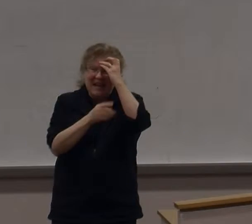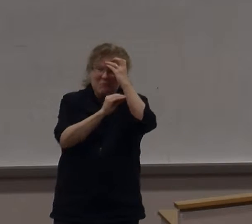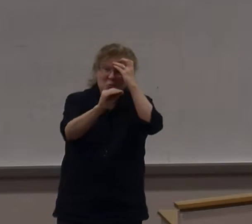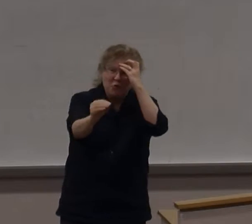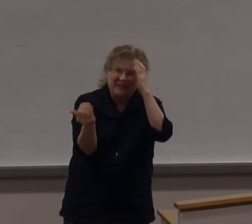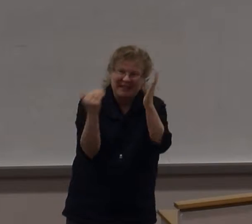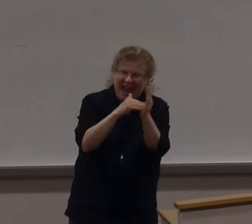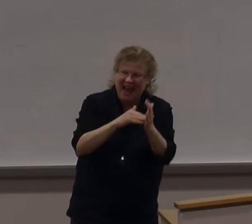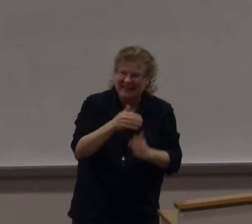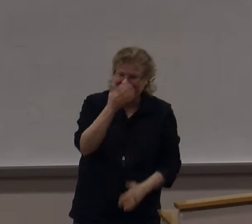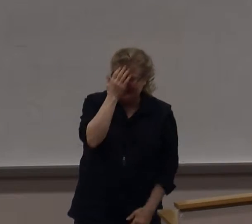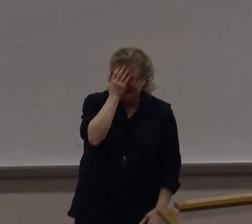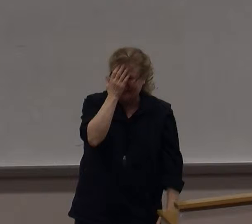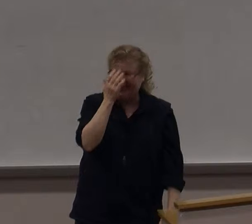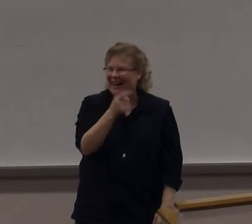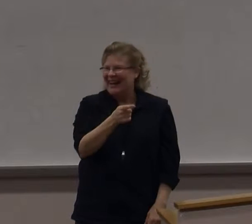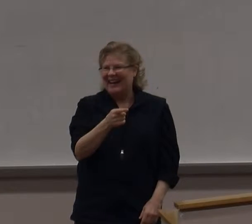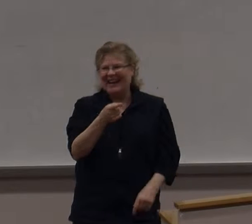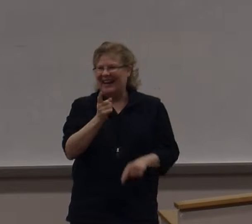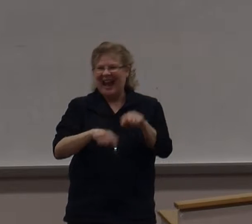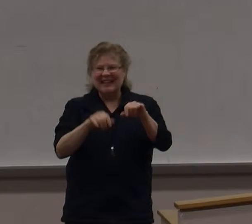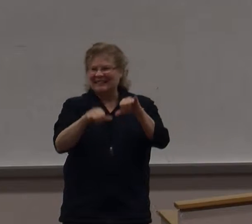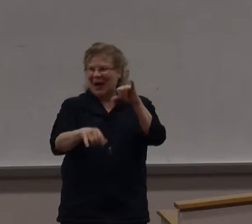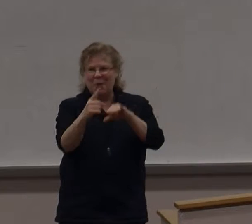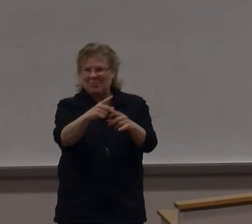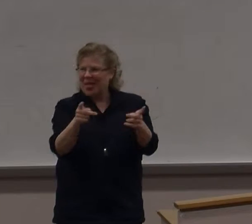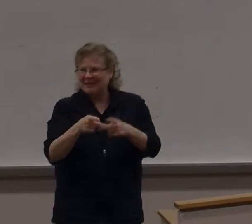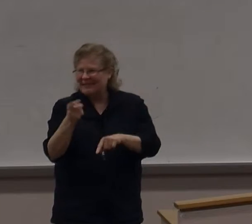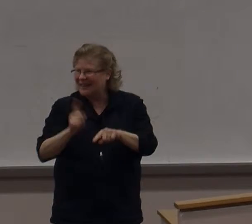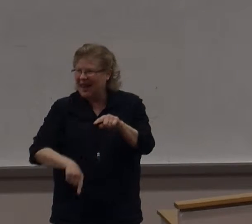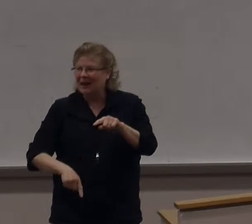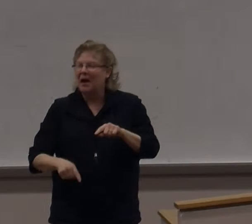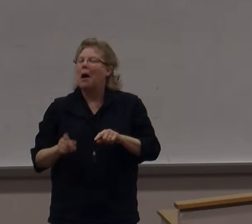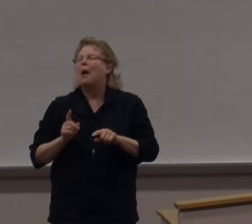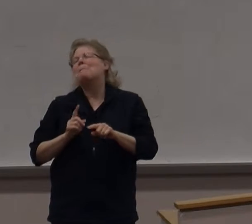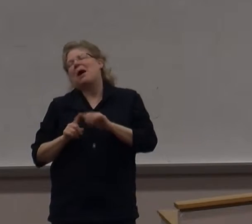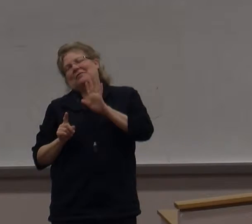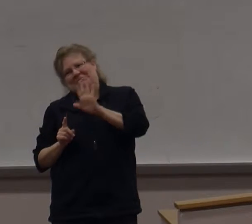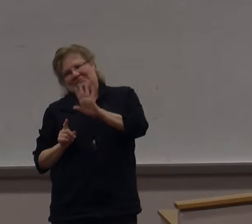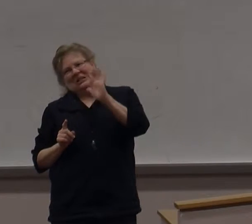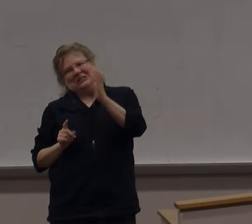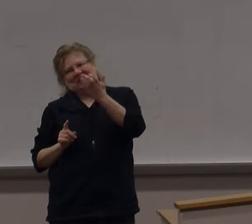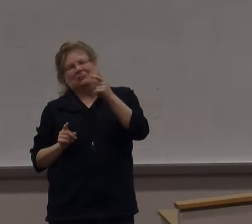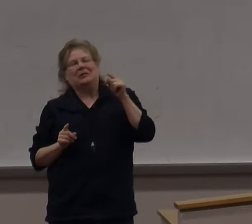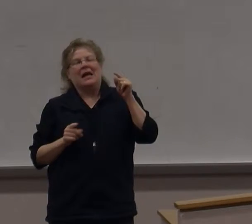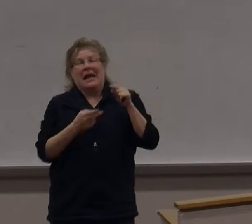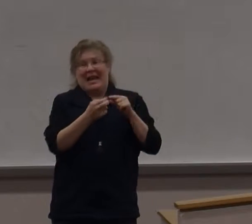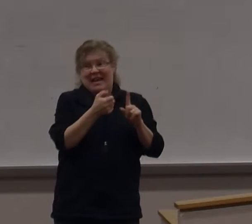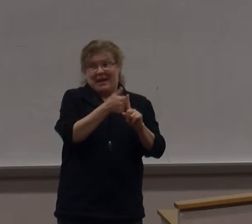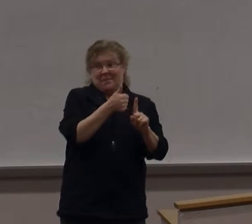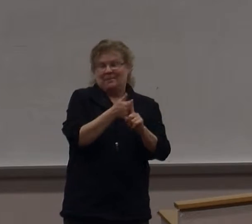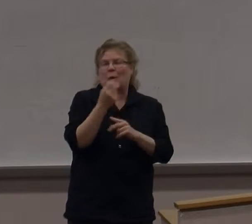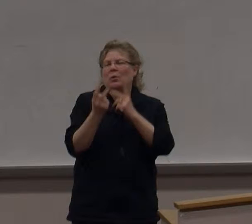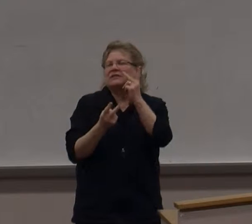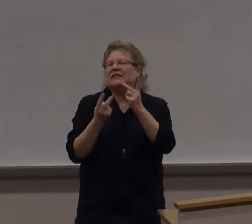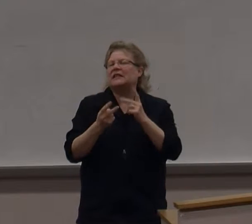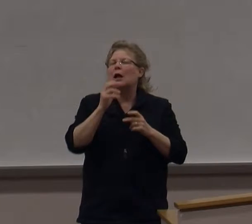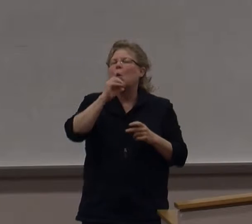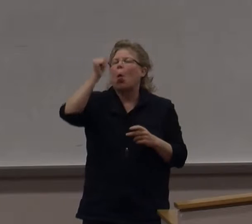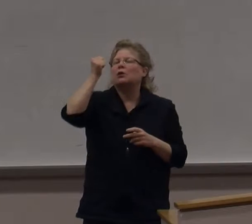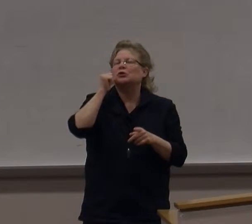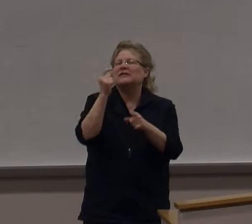again? I mean, this guy's restless. But it turned out that he was just visiting his eldest sister, who had resettled